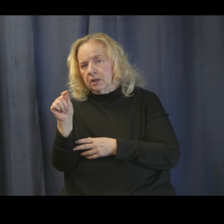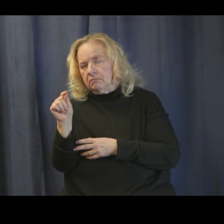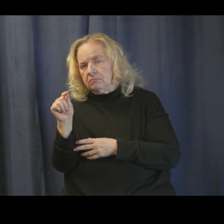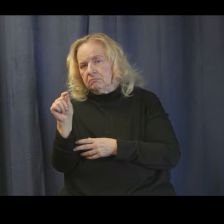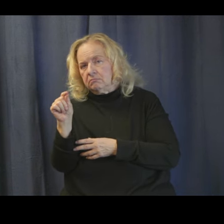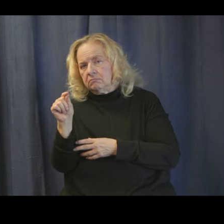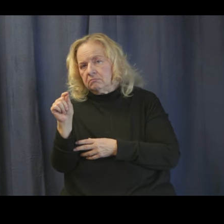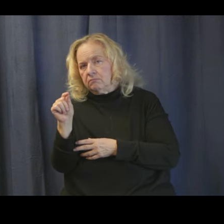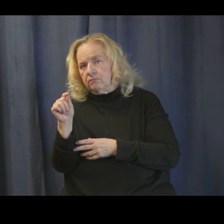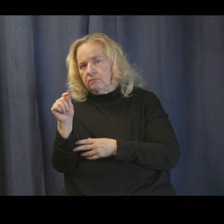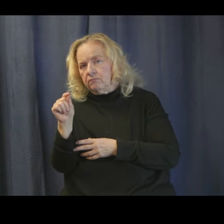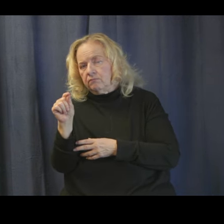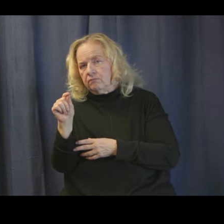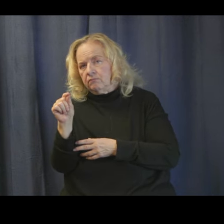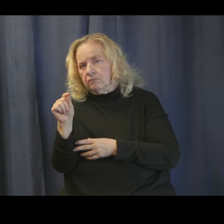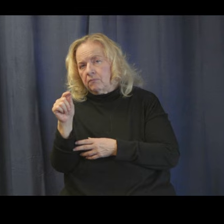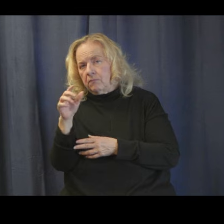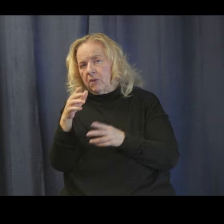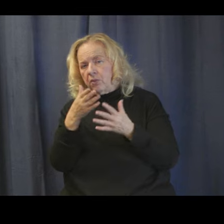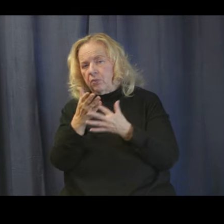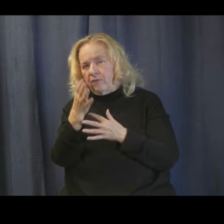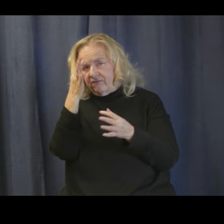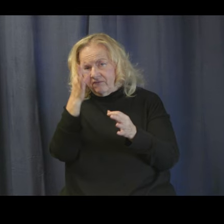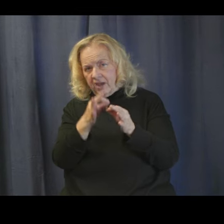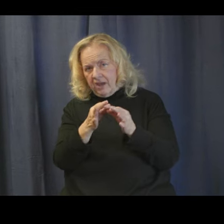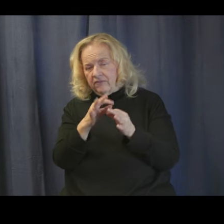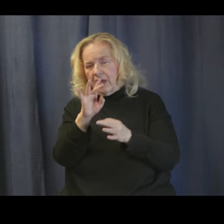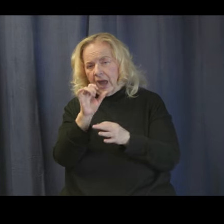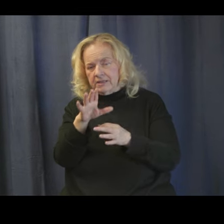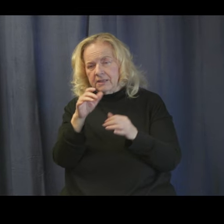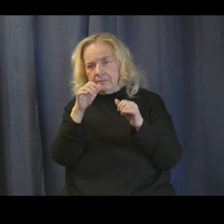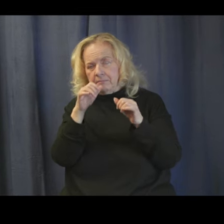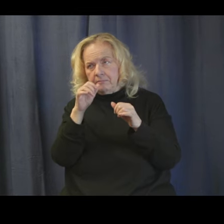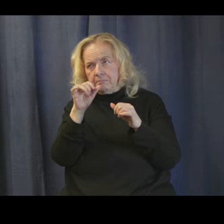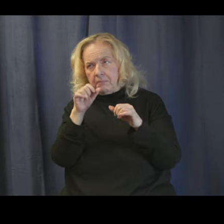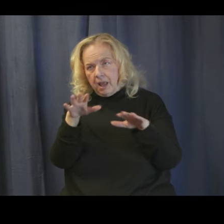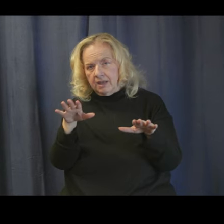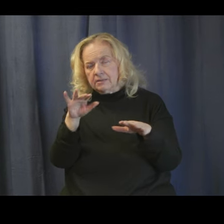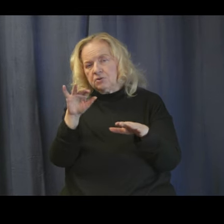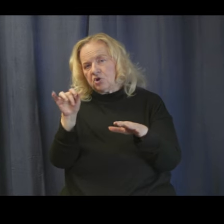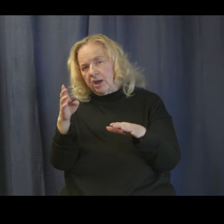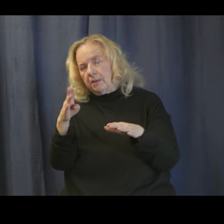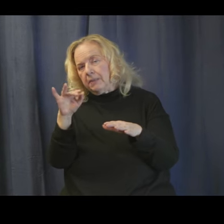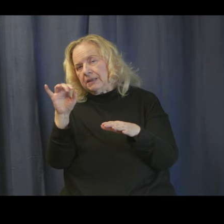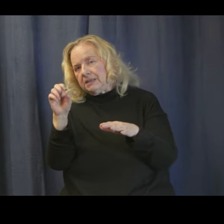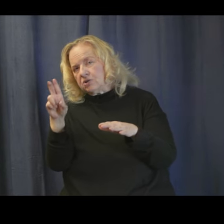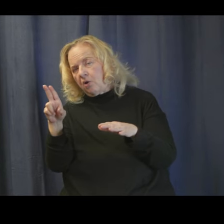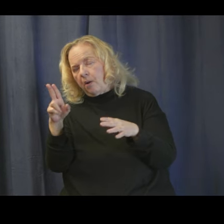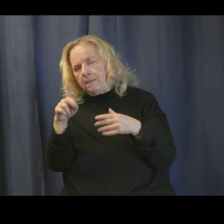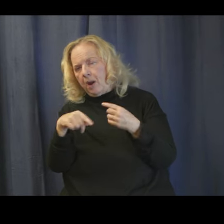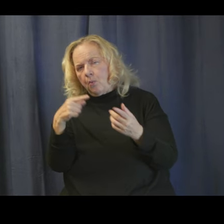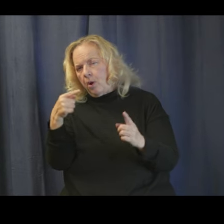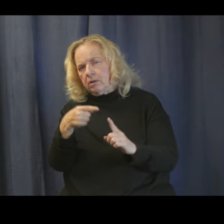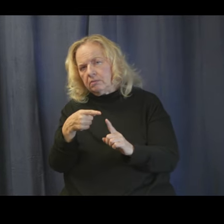20. By faith, Isaac blessed Jacob and Esau concerning what?